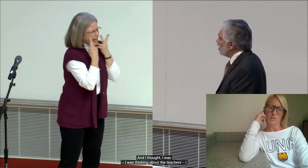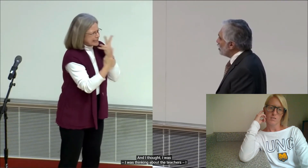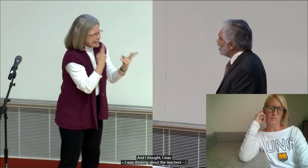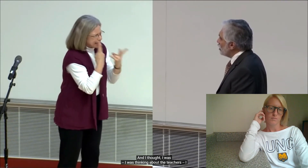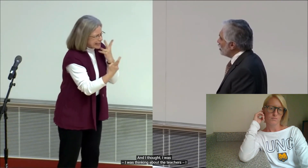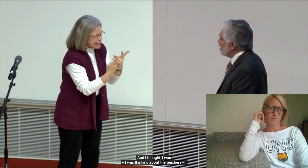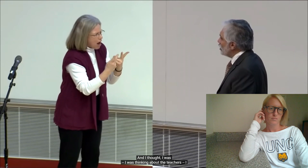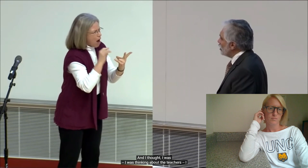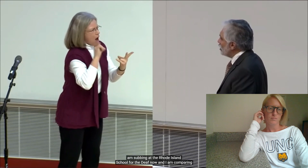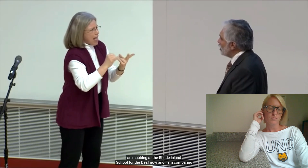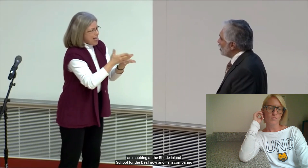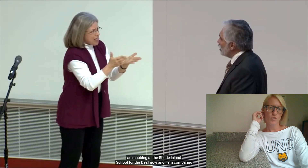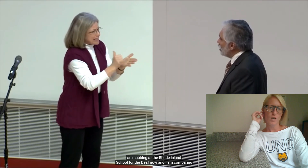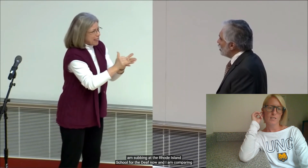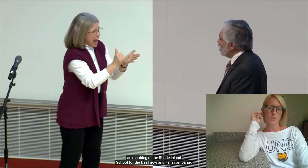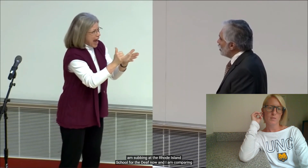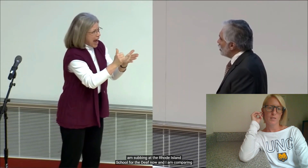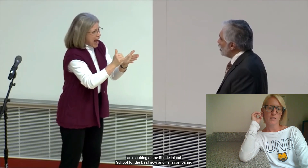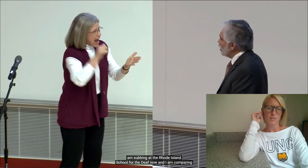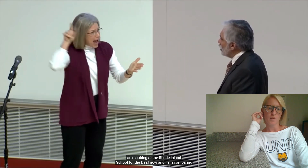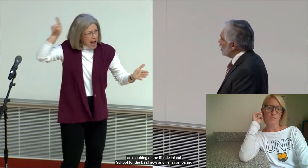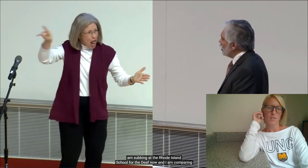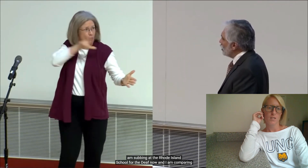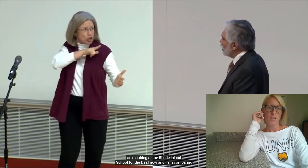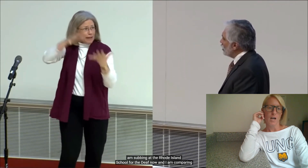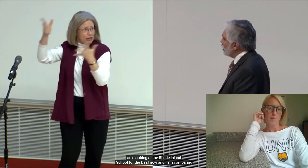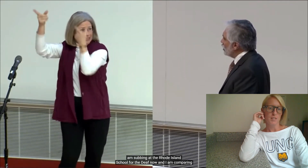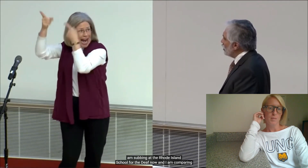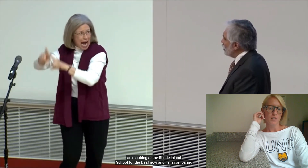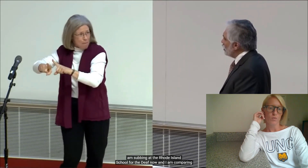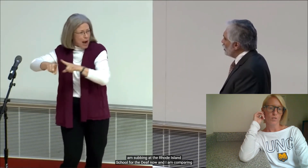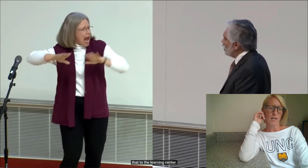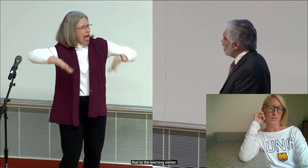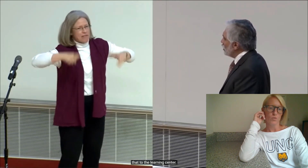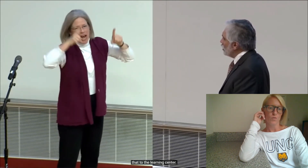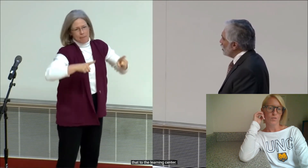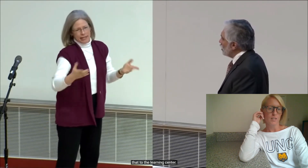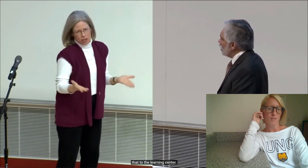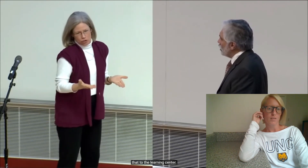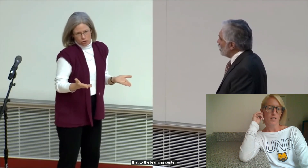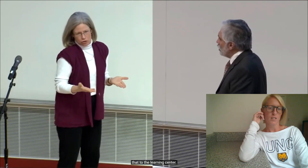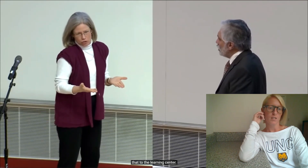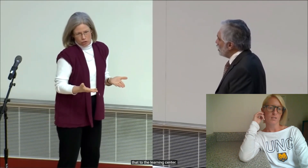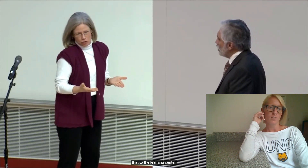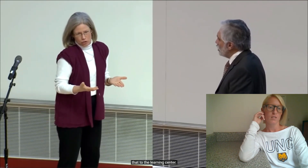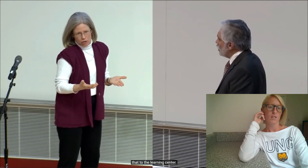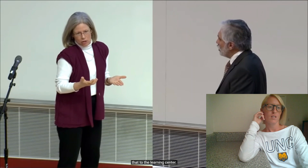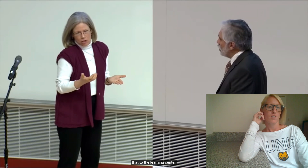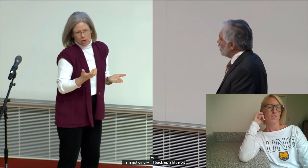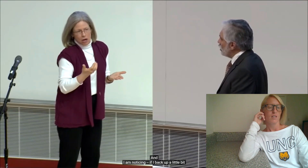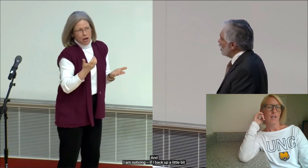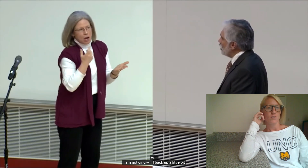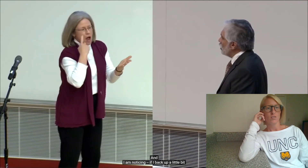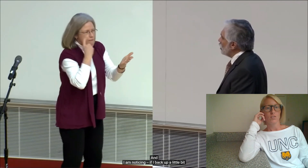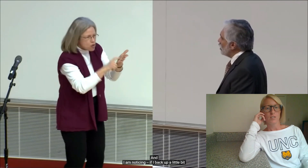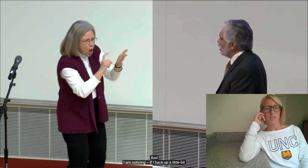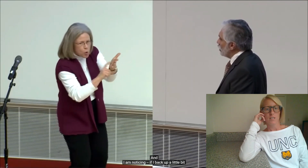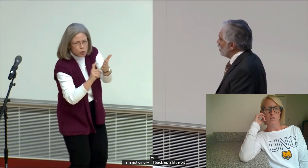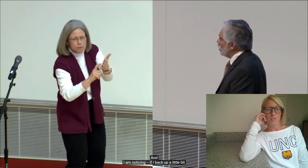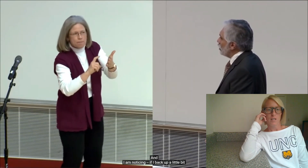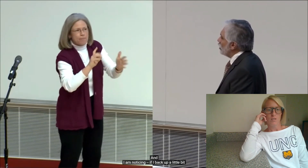I was thinking about the teachers. I'm subbing at the Rhode Island School for the Deaf now, and I'm comparing that to the Learning Center.